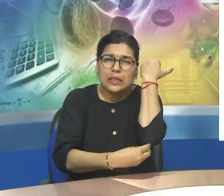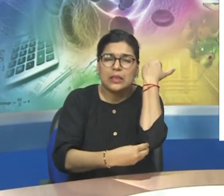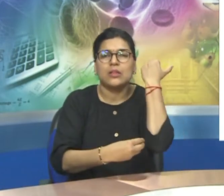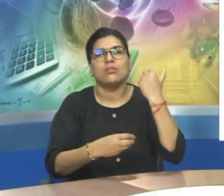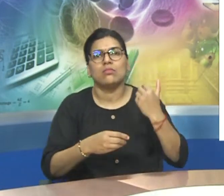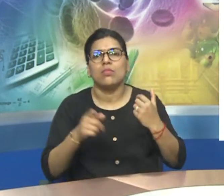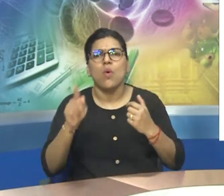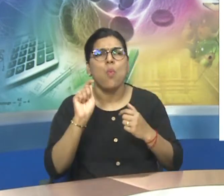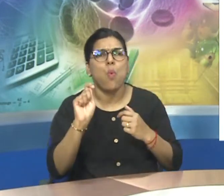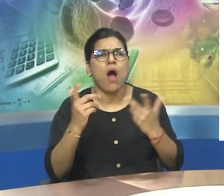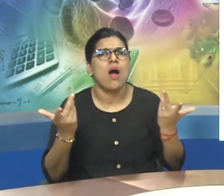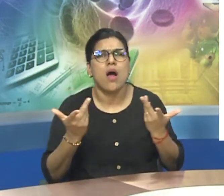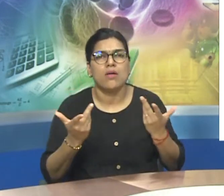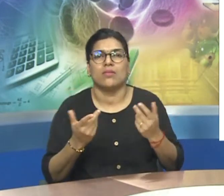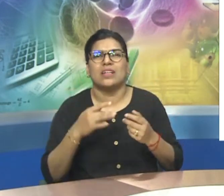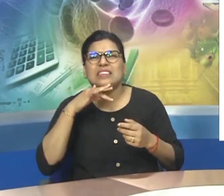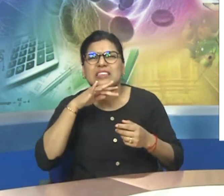Rag pickers.